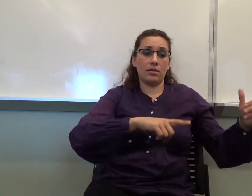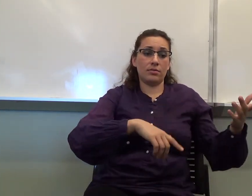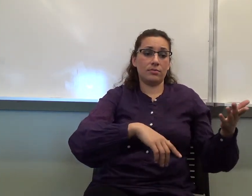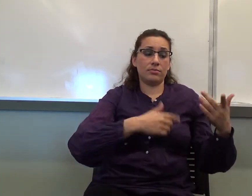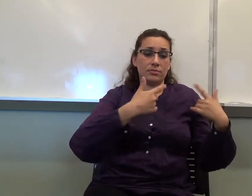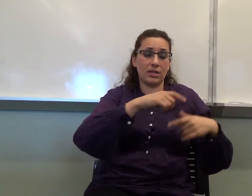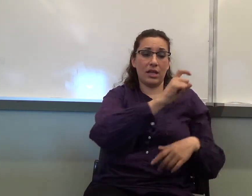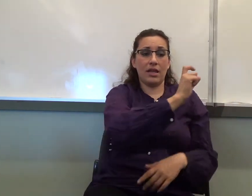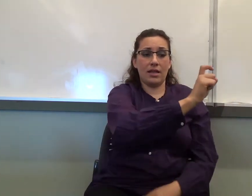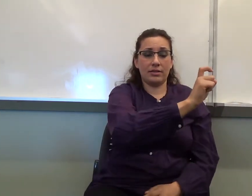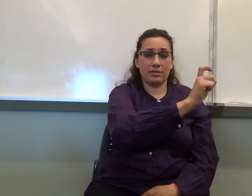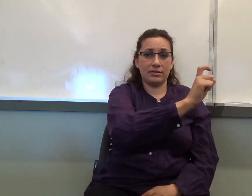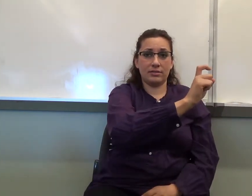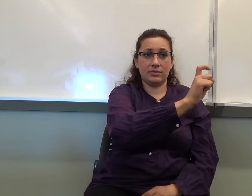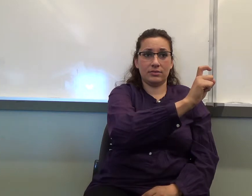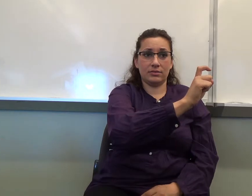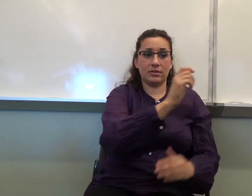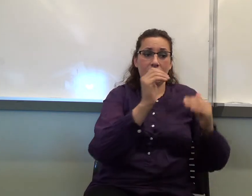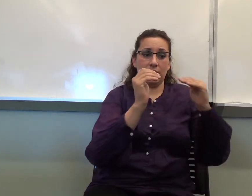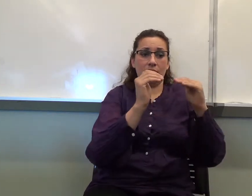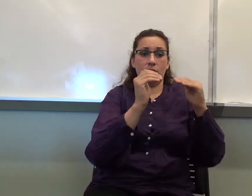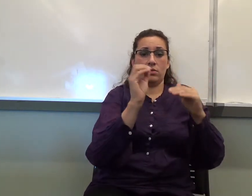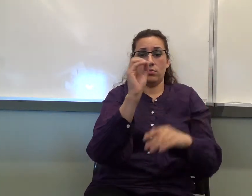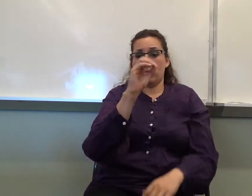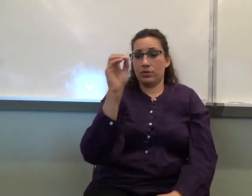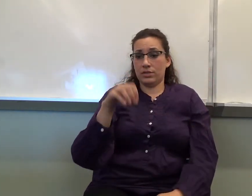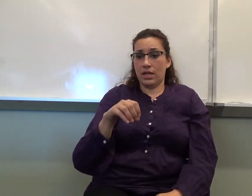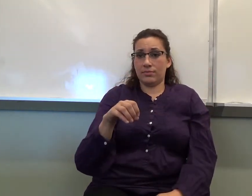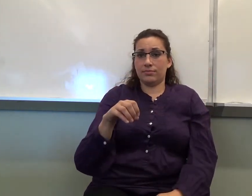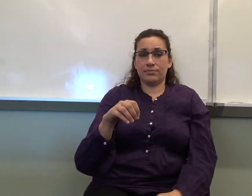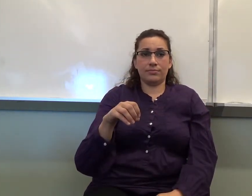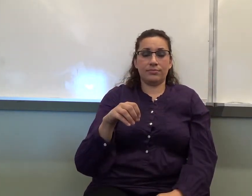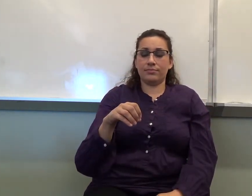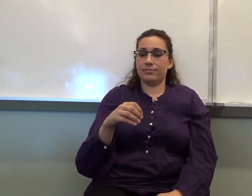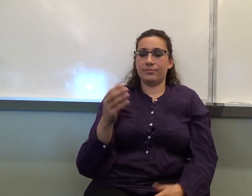X equal the percent, again, that's going to be in decimal, right?